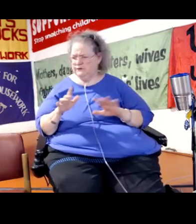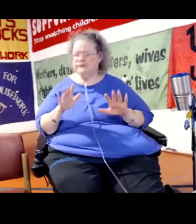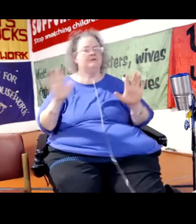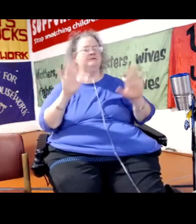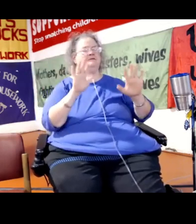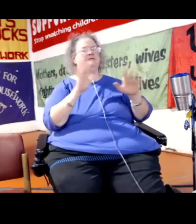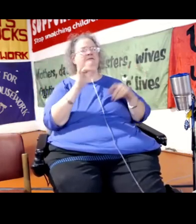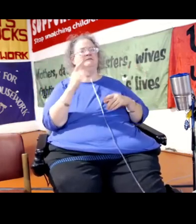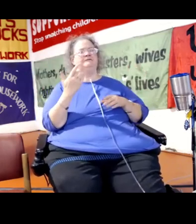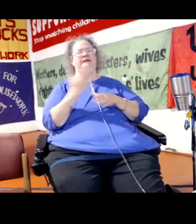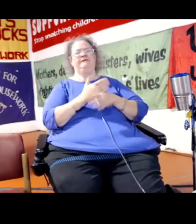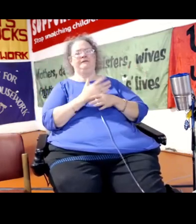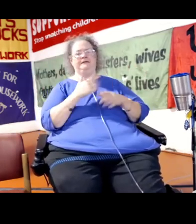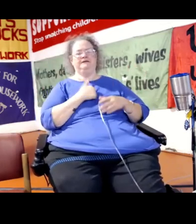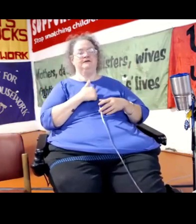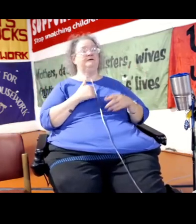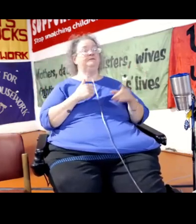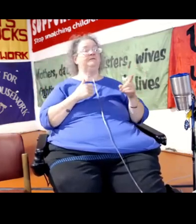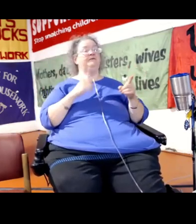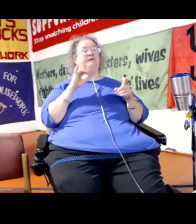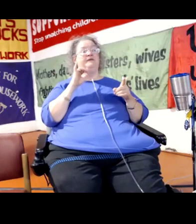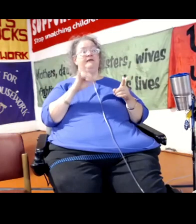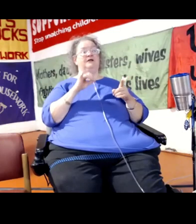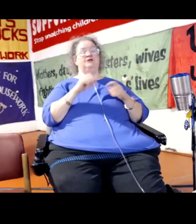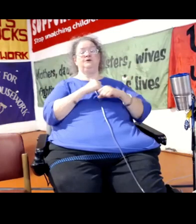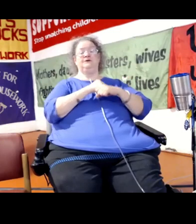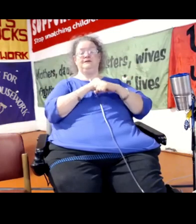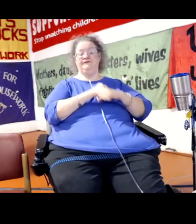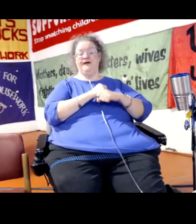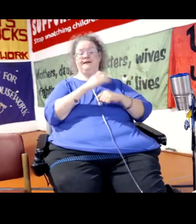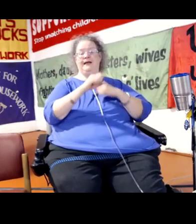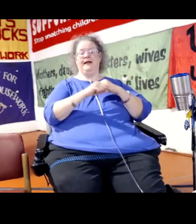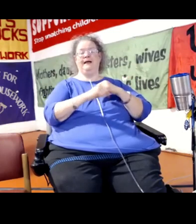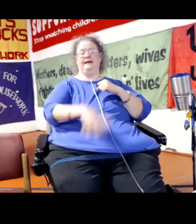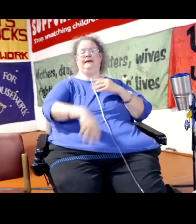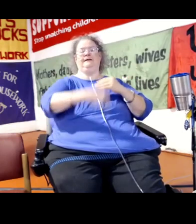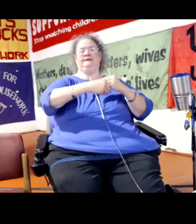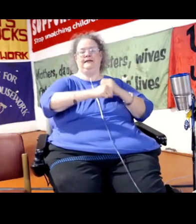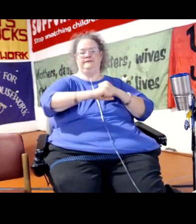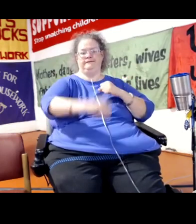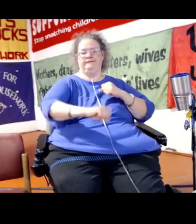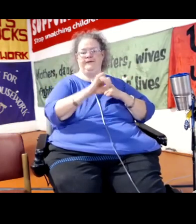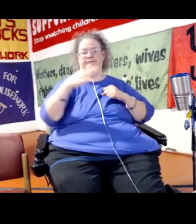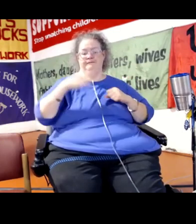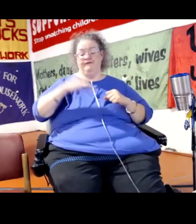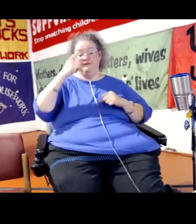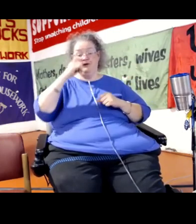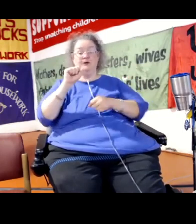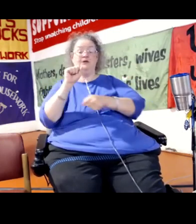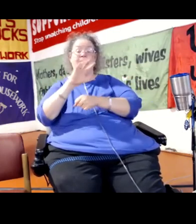breastfeeding organizations to defend and extend this benefit, because the employers and governments wanted to cut